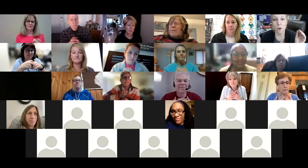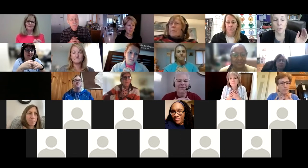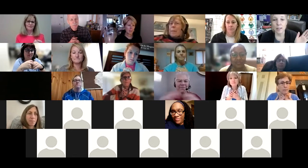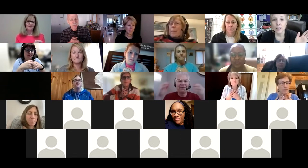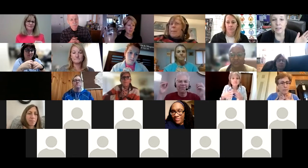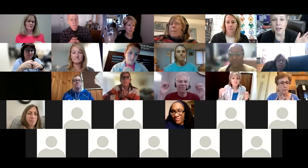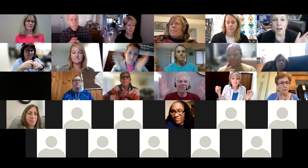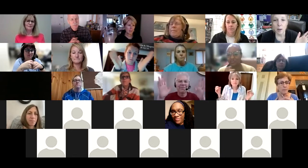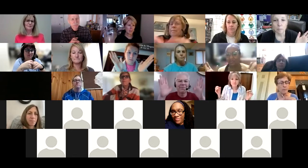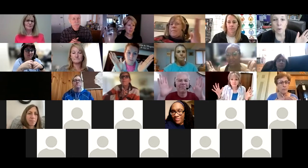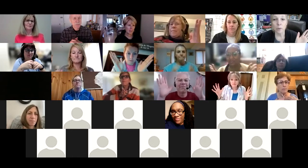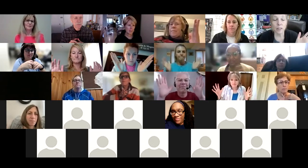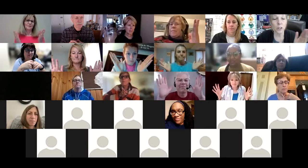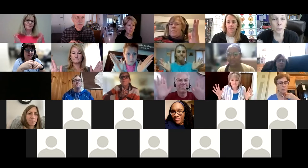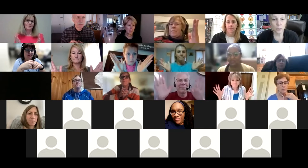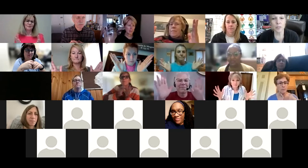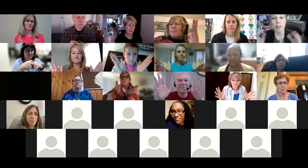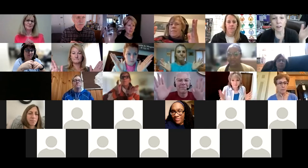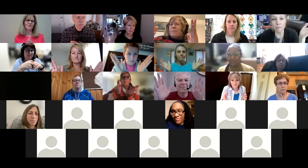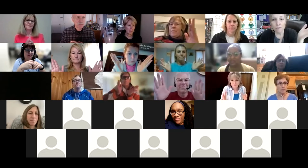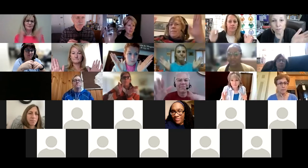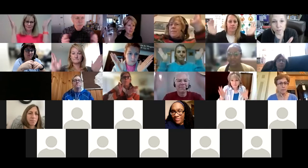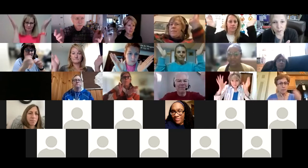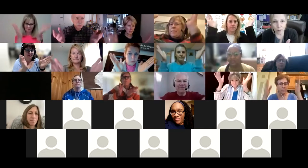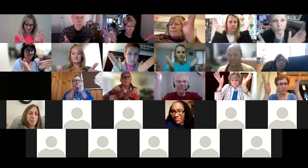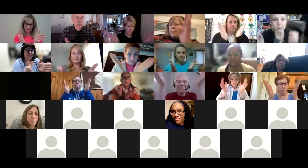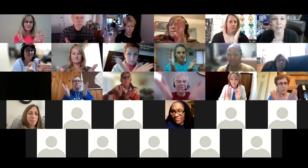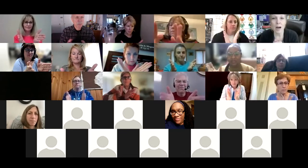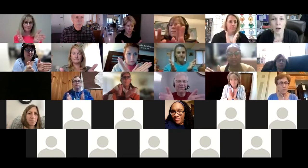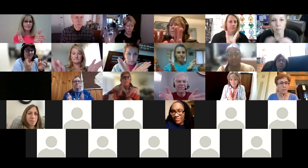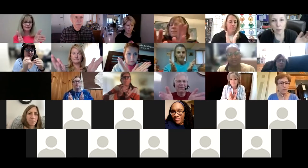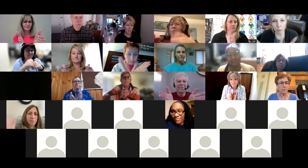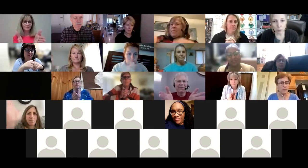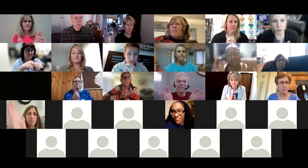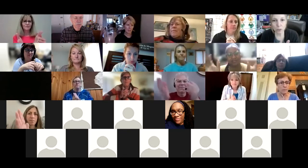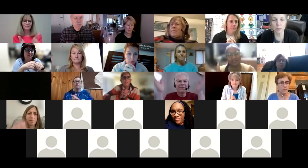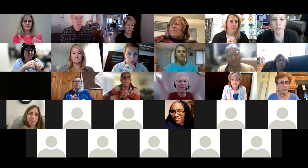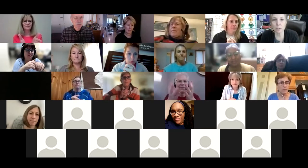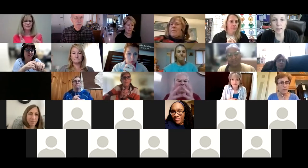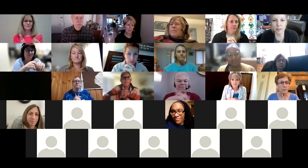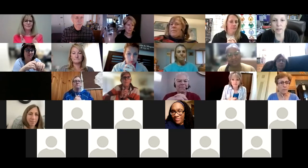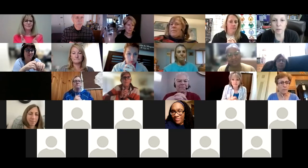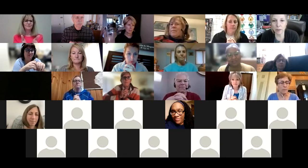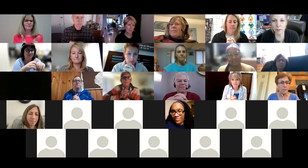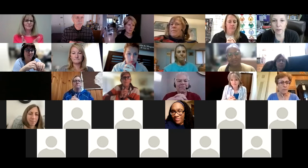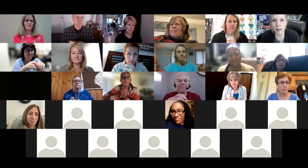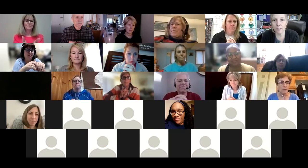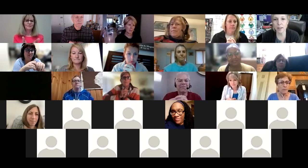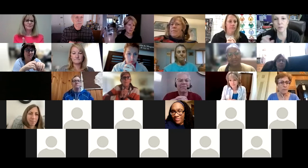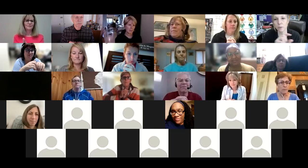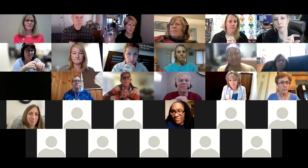we're going to use the funnel approach when we are writing our paragraph and we're going